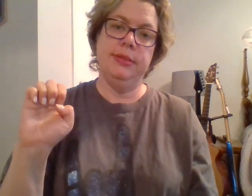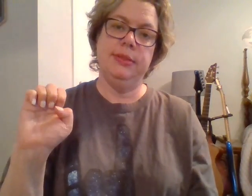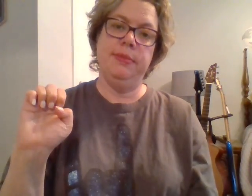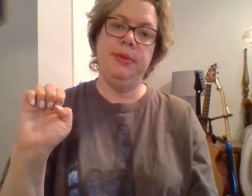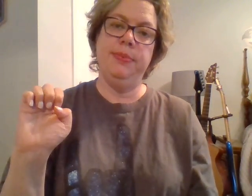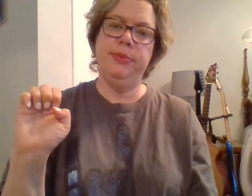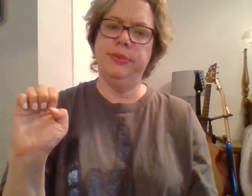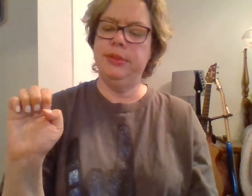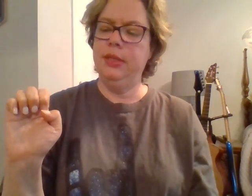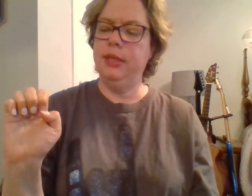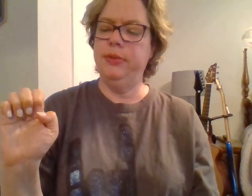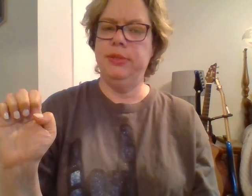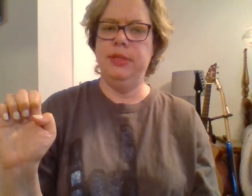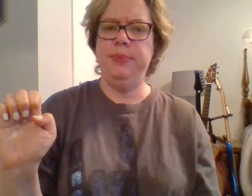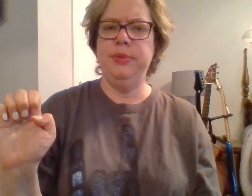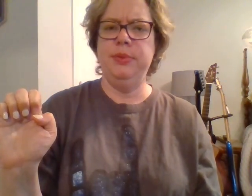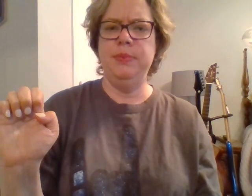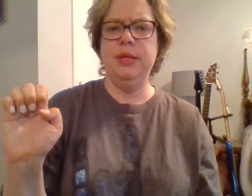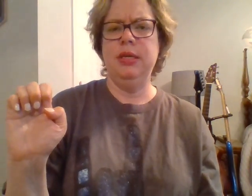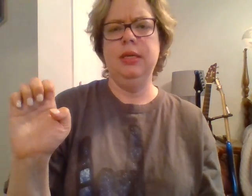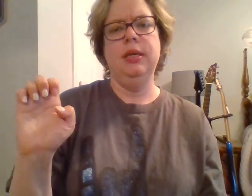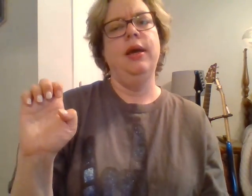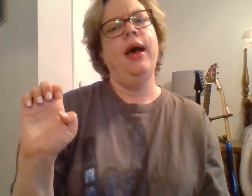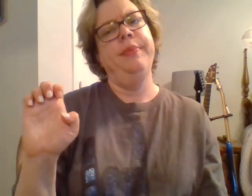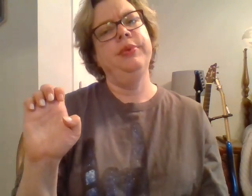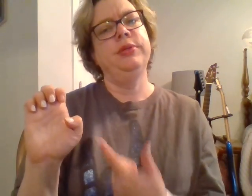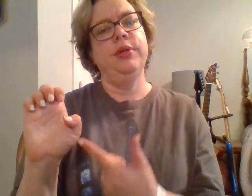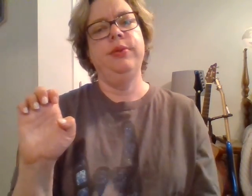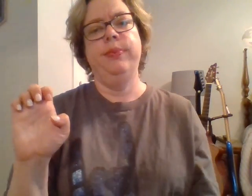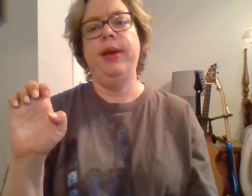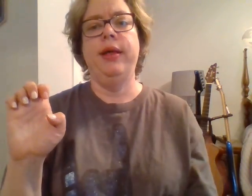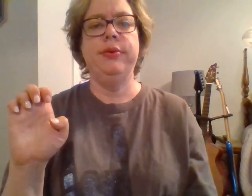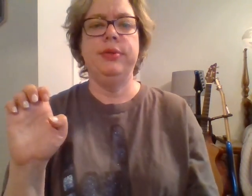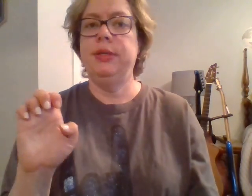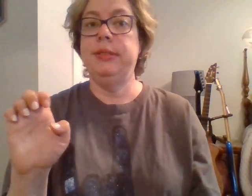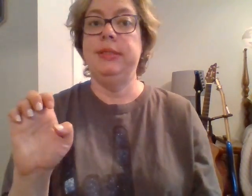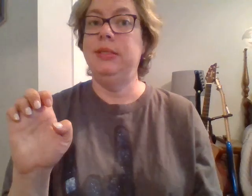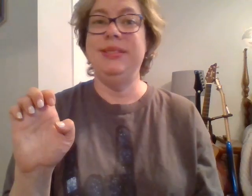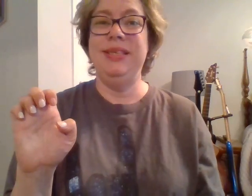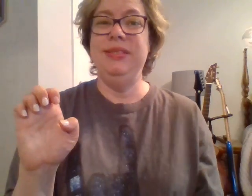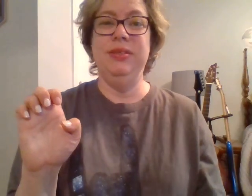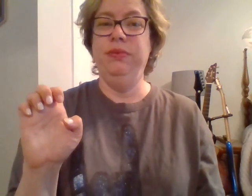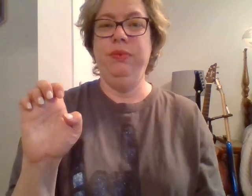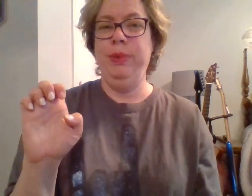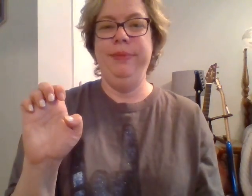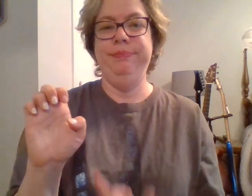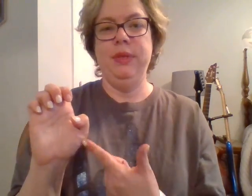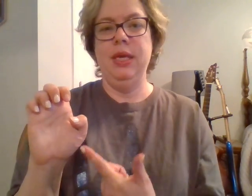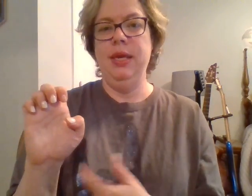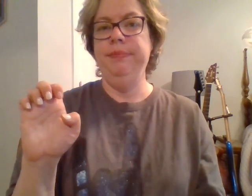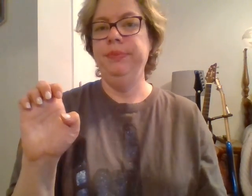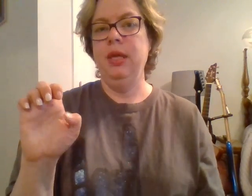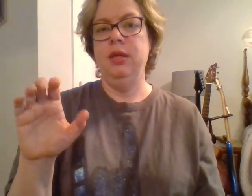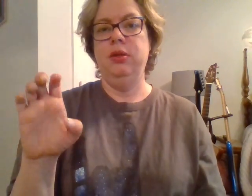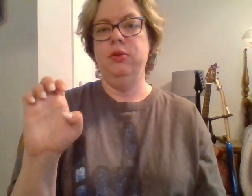Some people you'll see close it up a little bit. I'm going to show you the way I learned it because it's just easier for me. E. You're